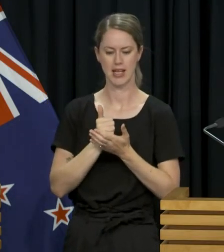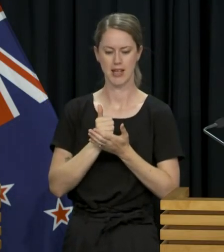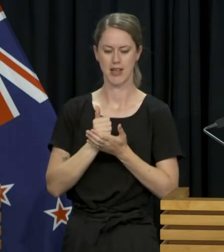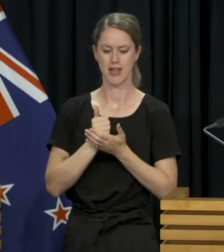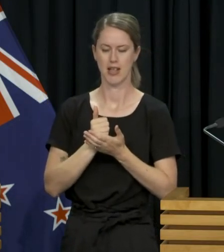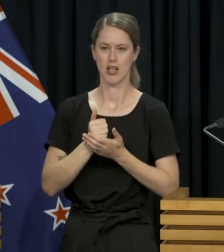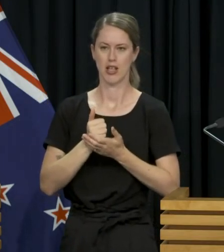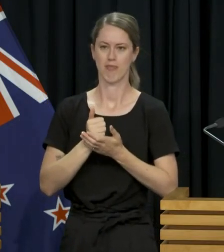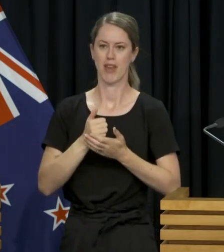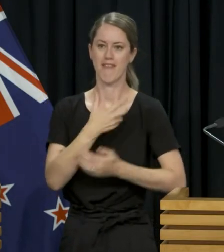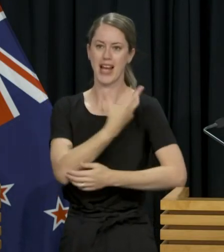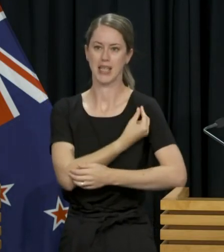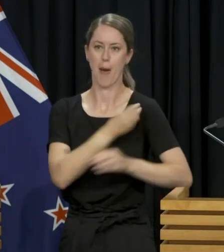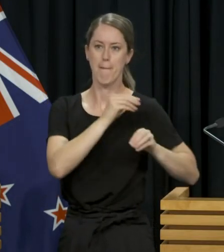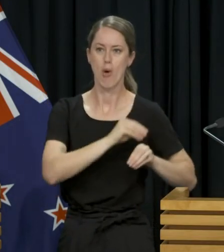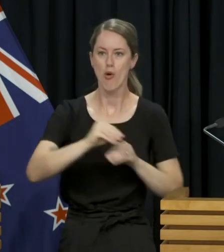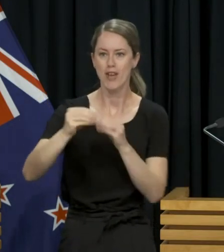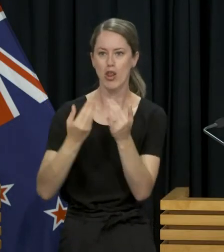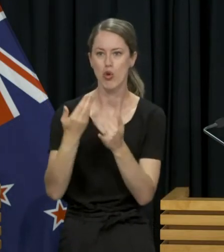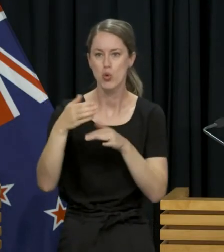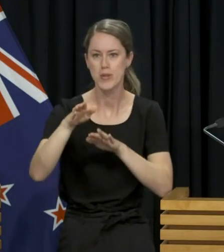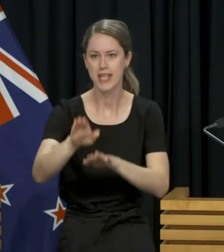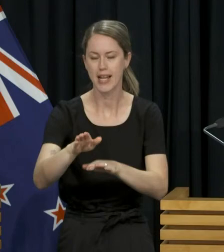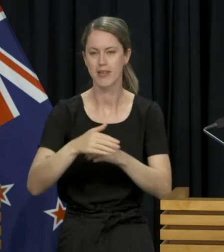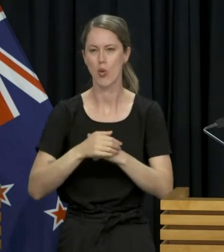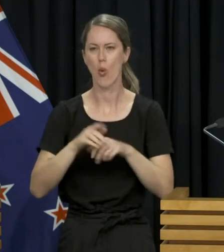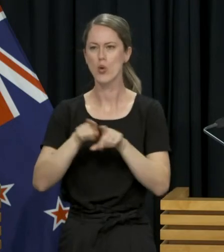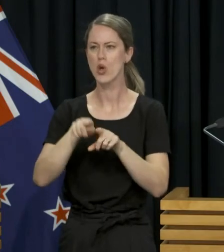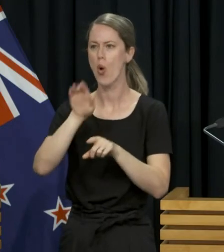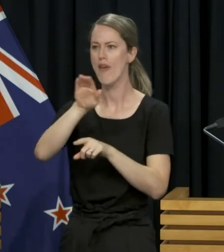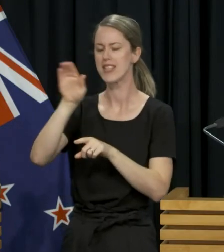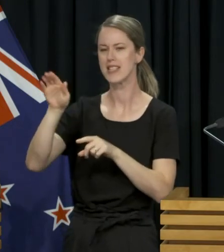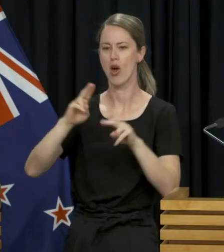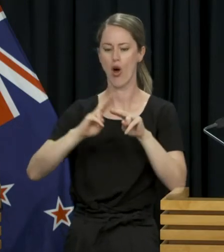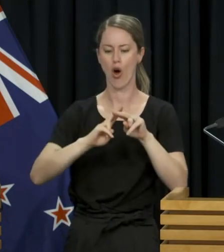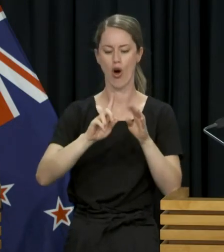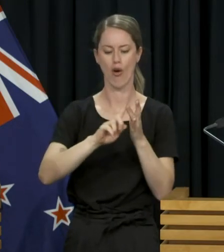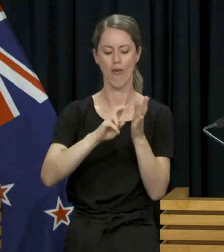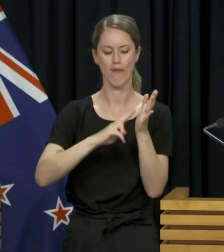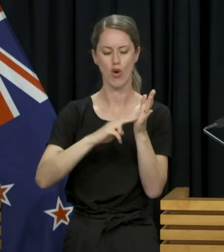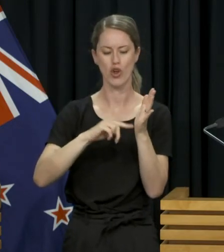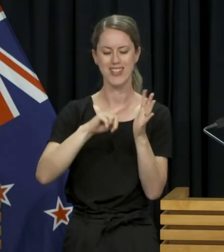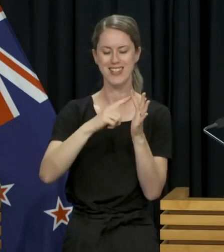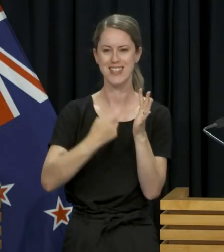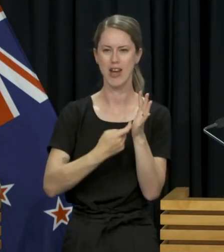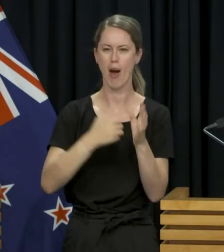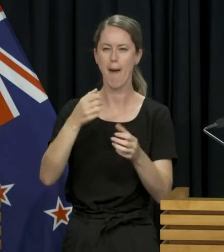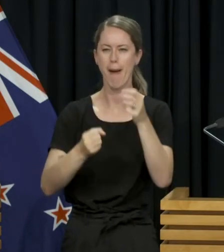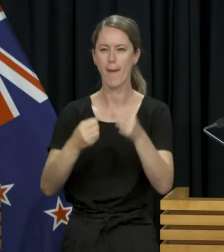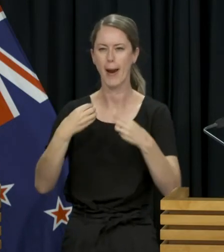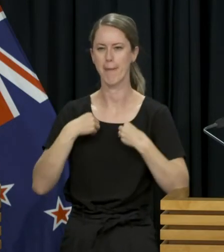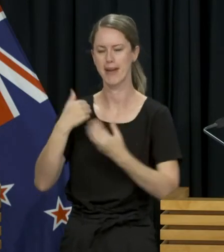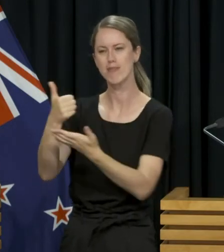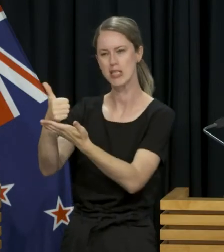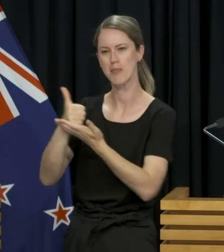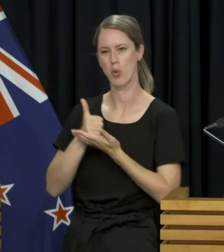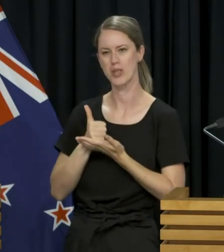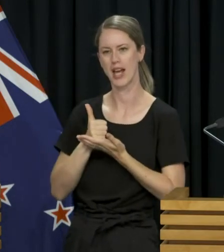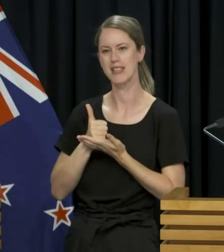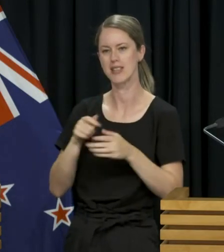this process, and we've also had external expertise from Fonterra helping us to work through that process as